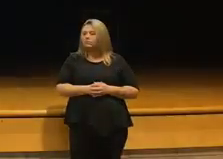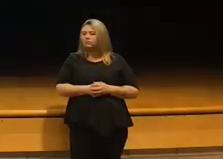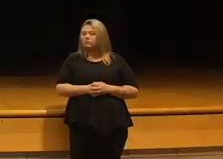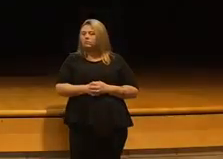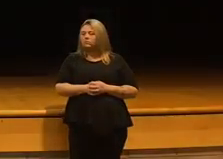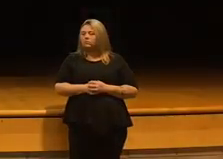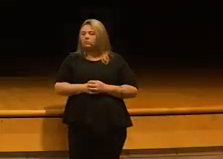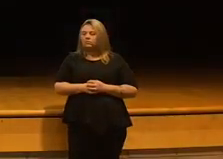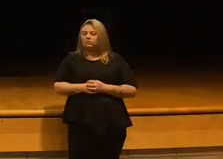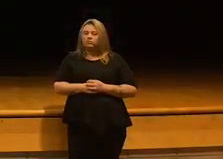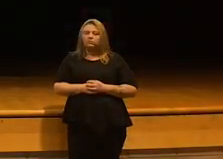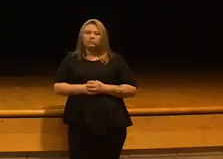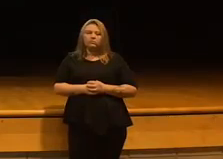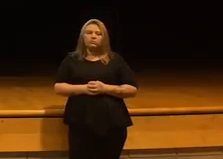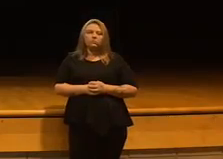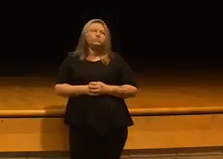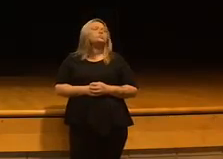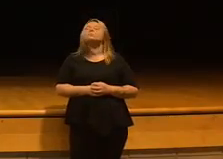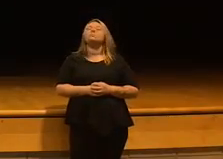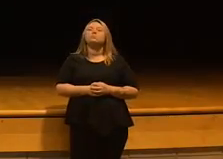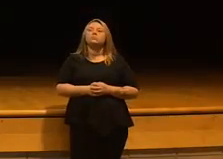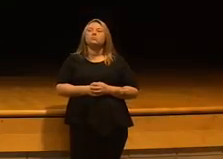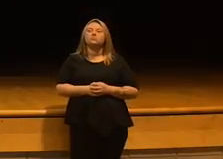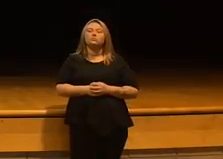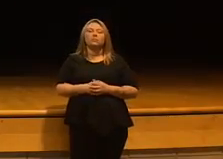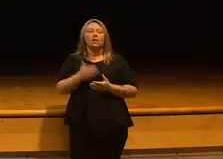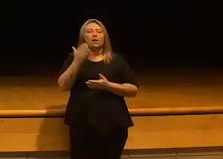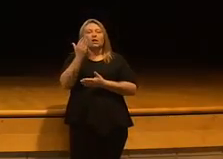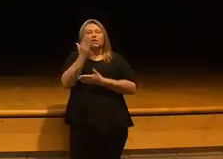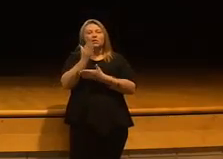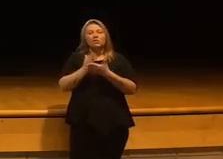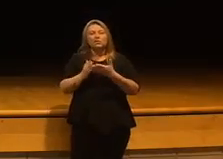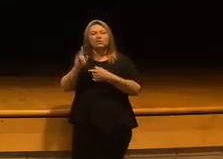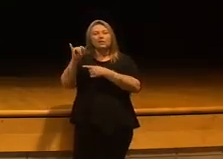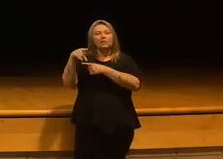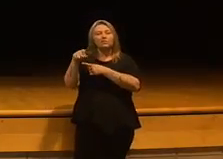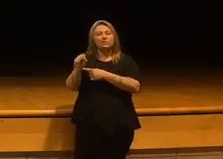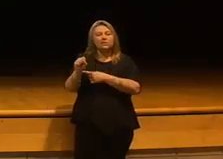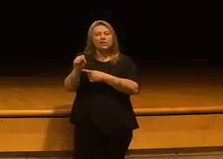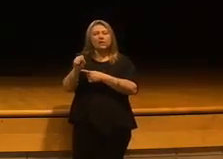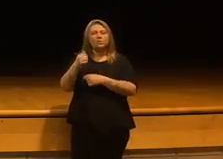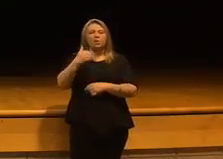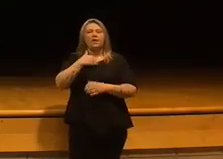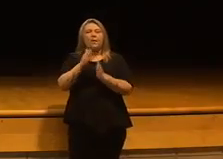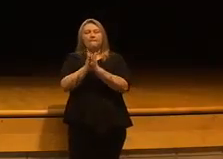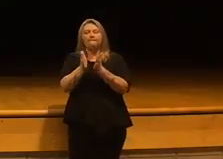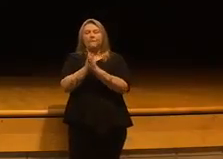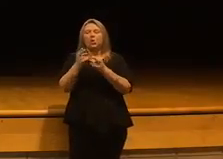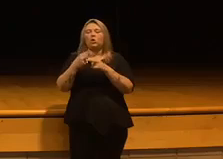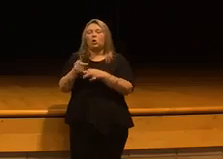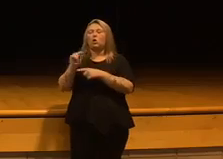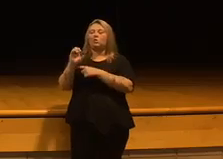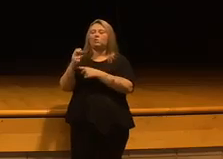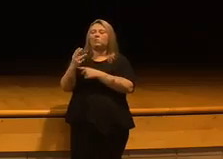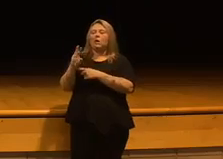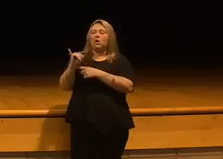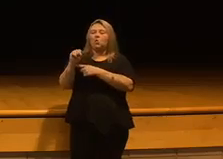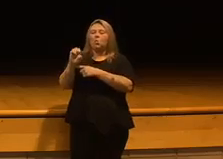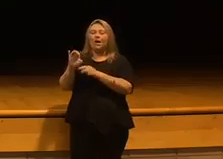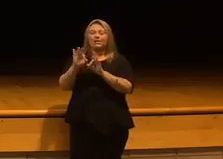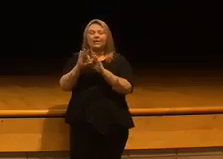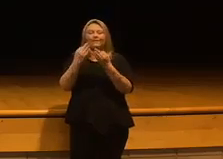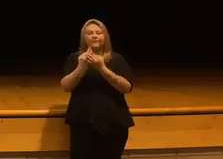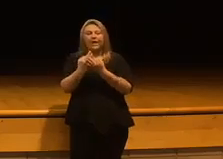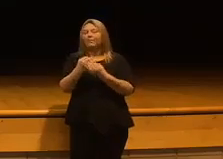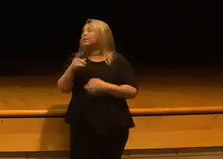So what I meant to mention, some of the tips I mentioned came from a book called The Tech-Wise Family by Andy Crouch. So I didn't put it